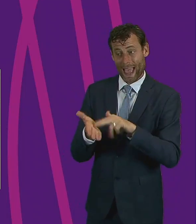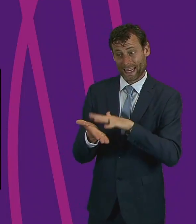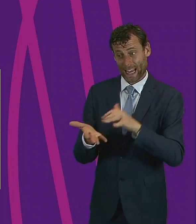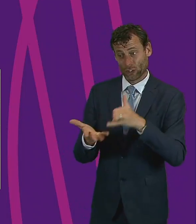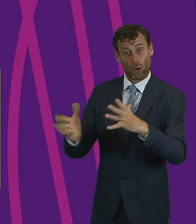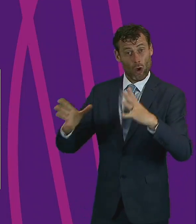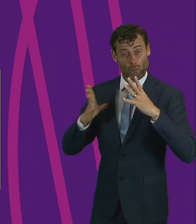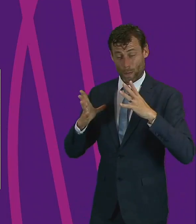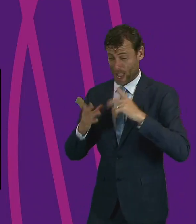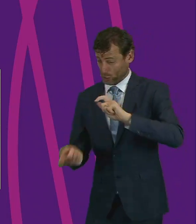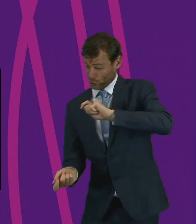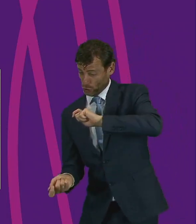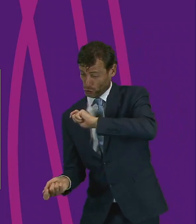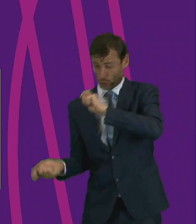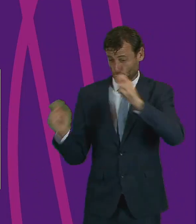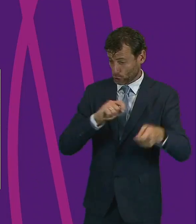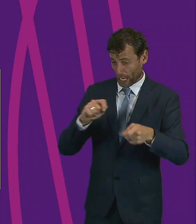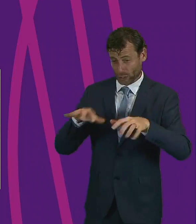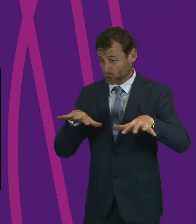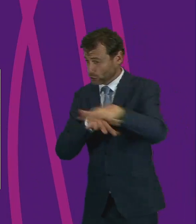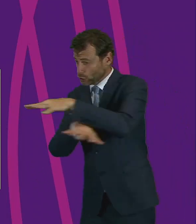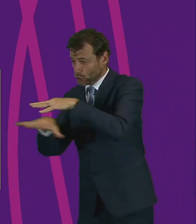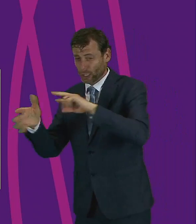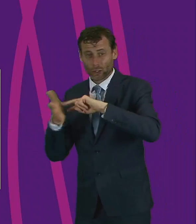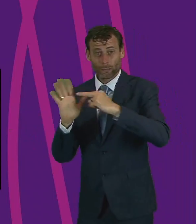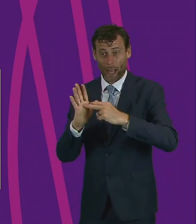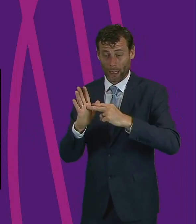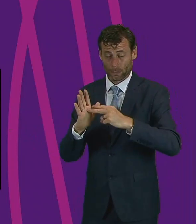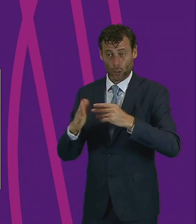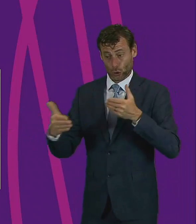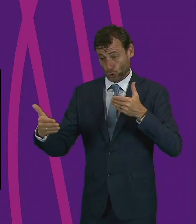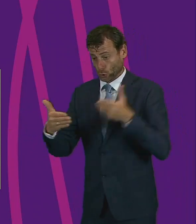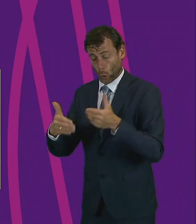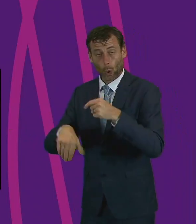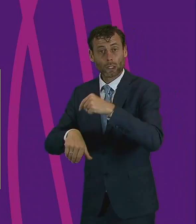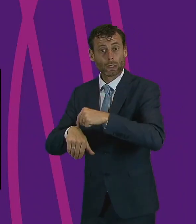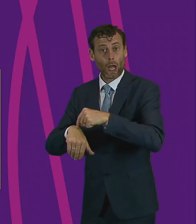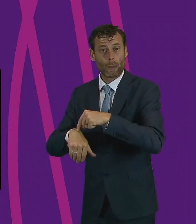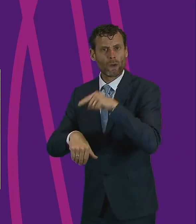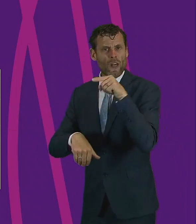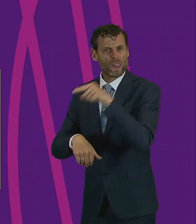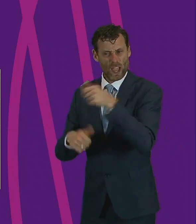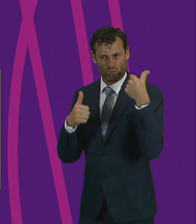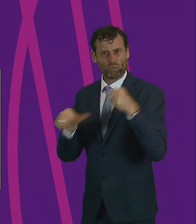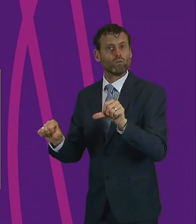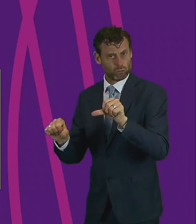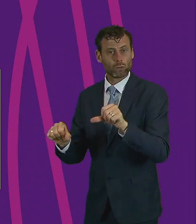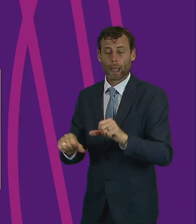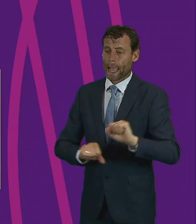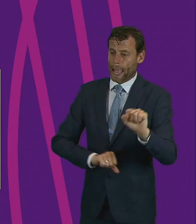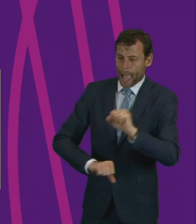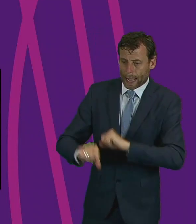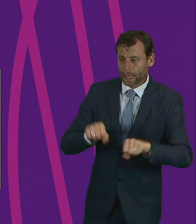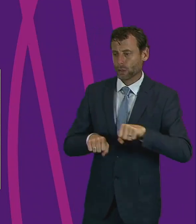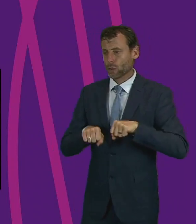our NHS in the shortest possible time. And they delivered. Our cleaners, porters, ancillaries,